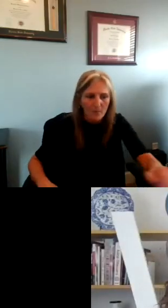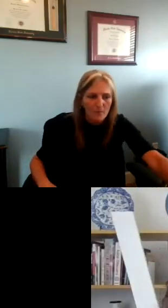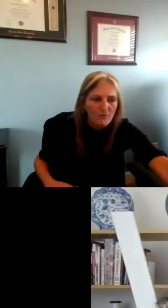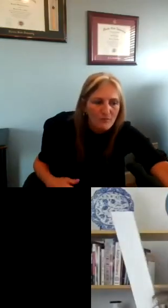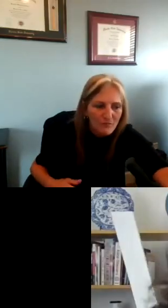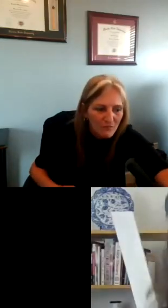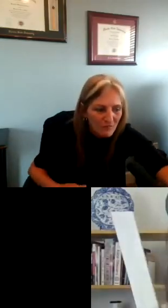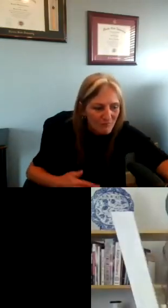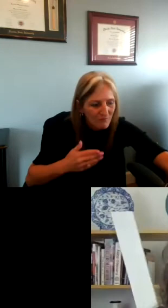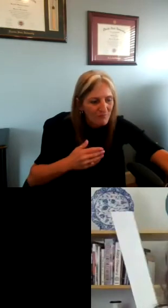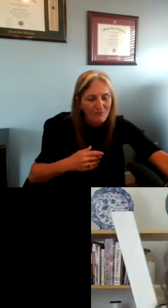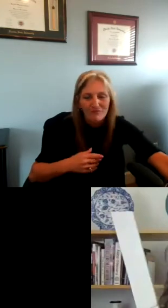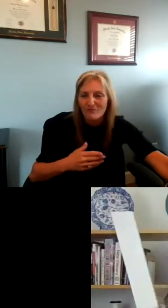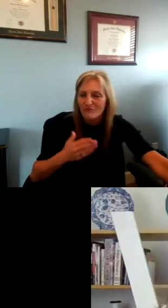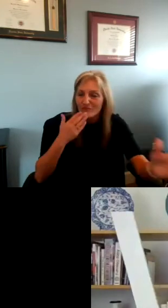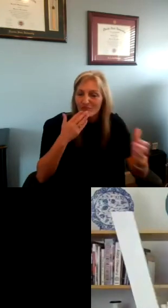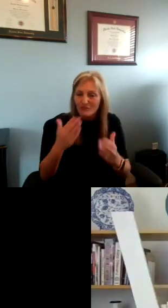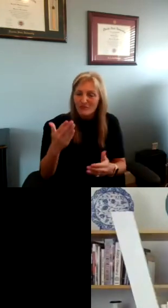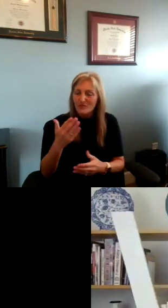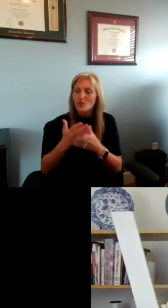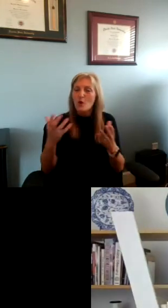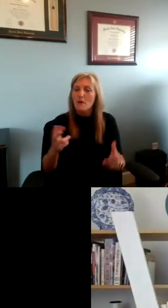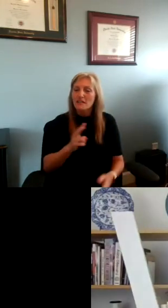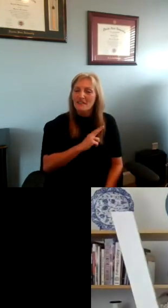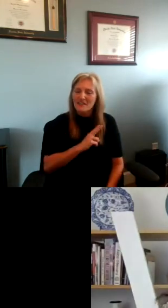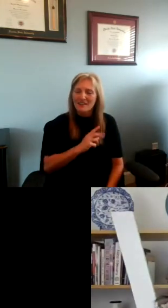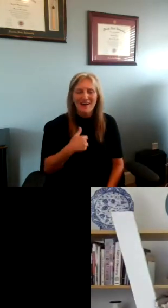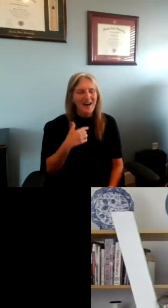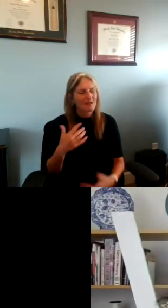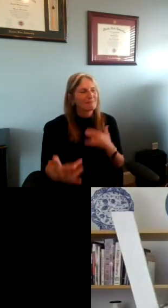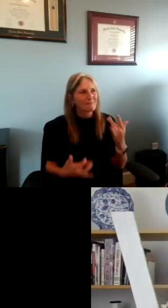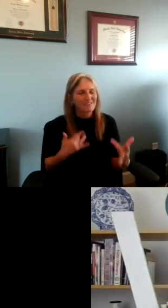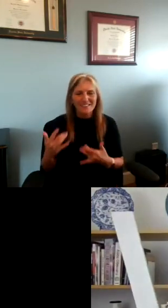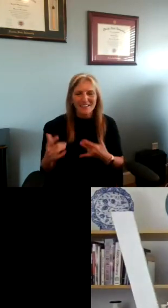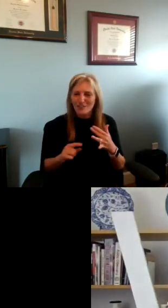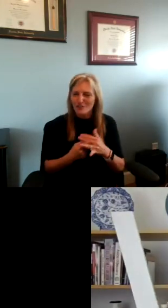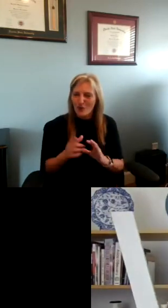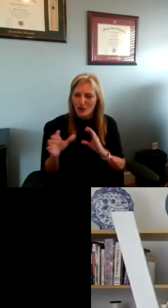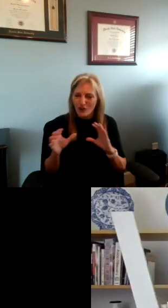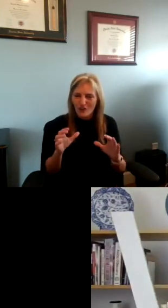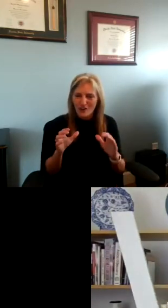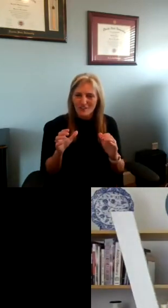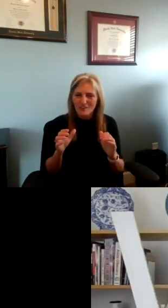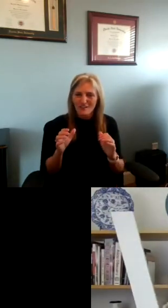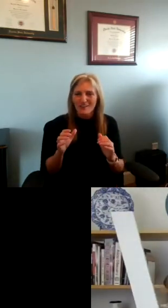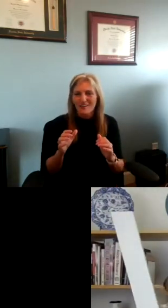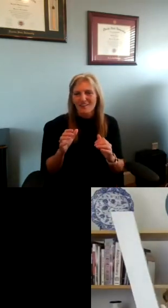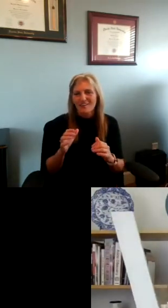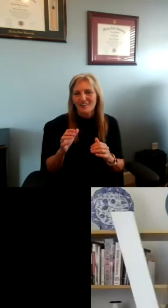Thank you so much, Vivian. I am so excited to start this conversation with you. Your words,